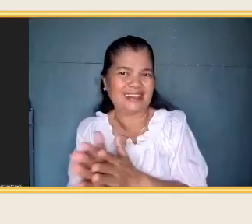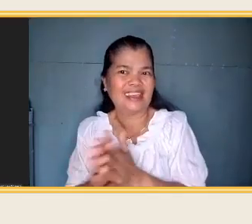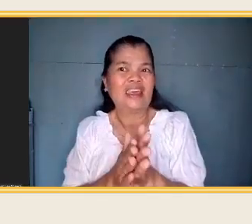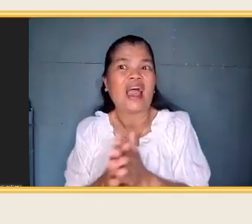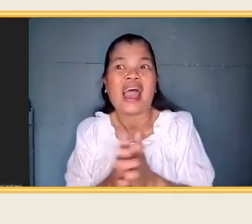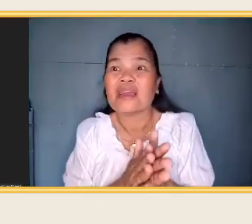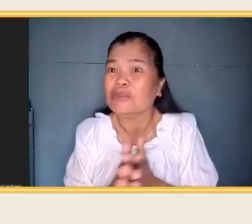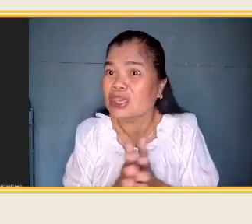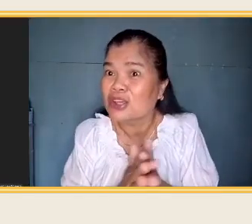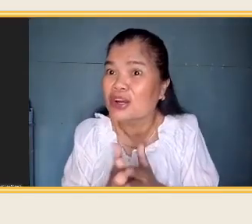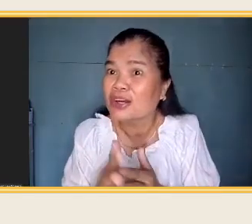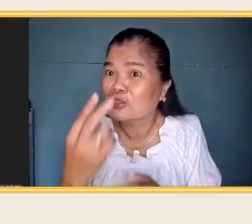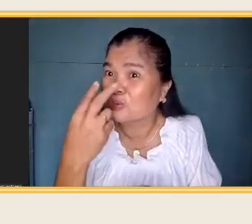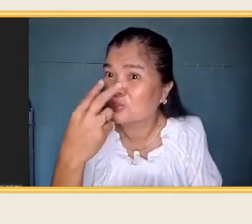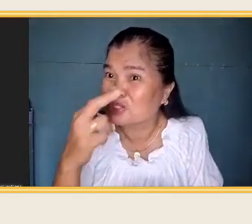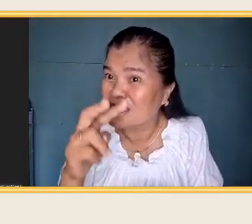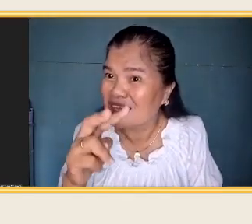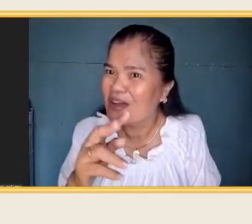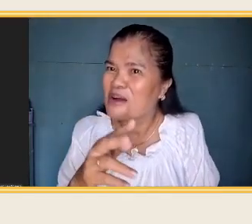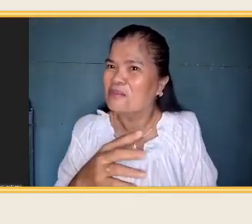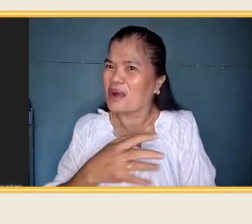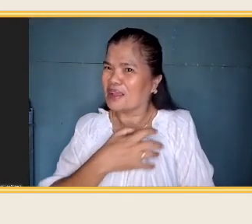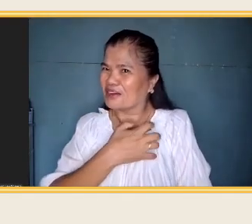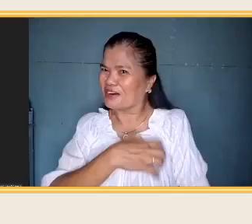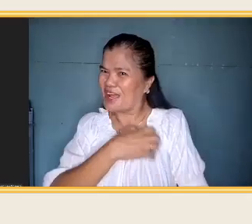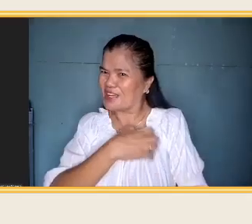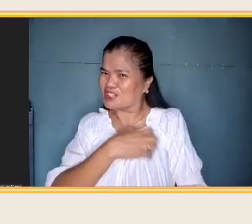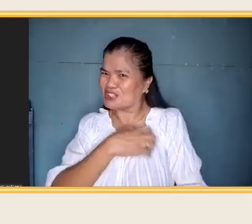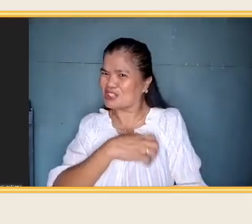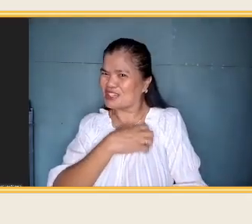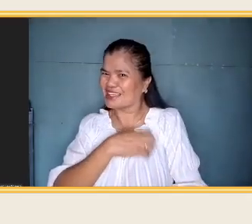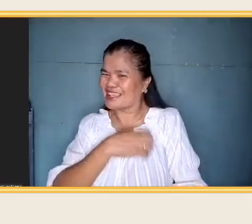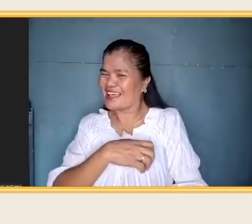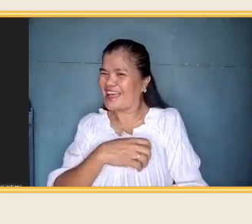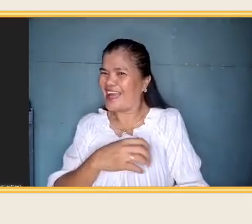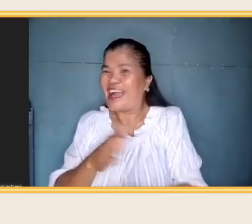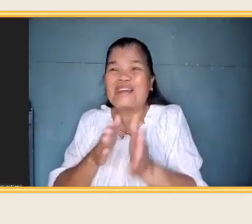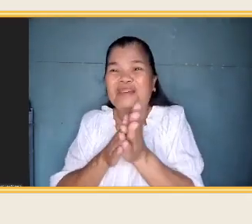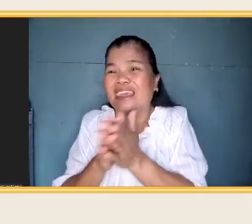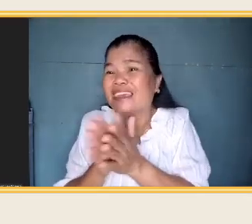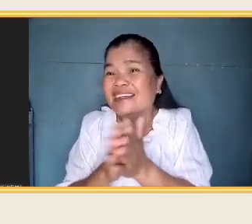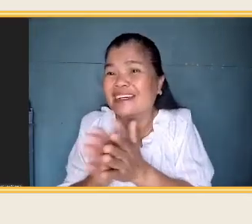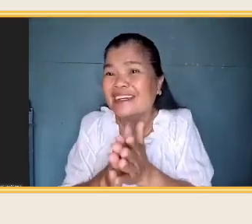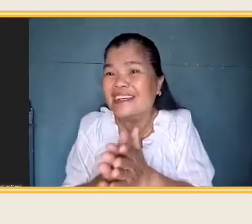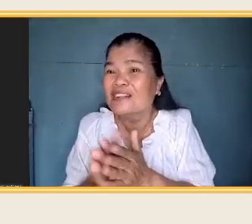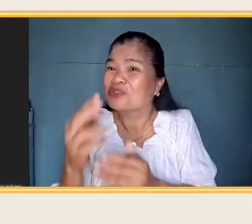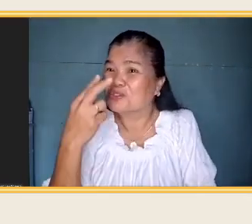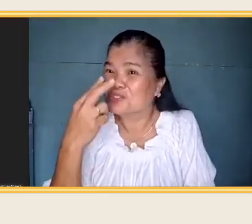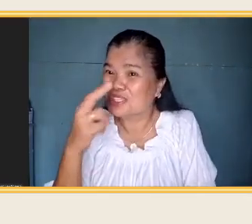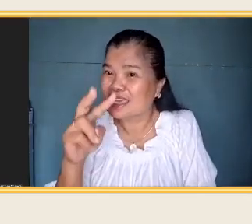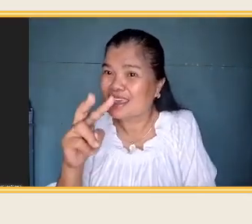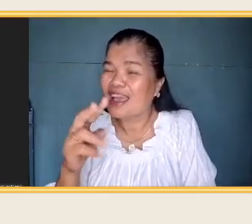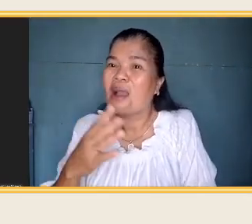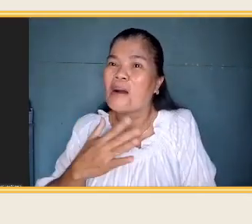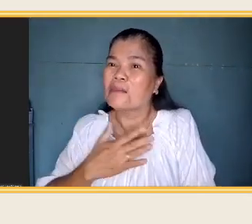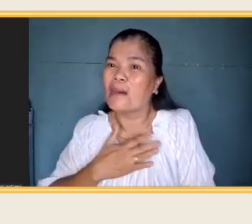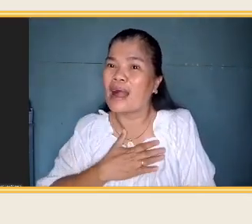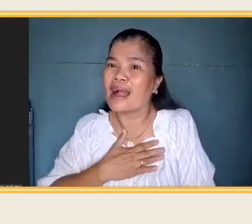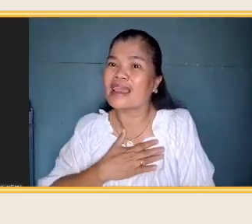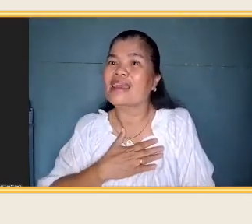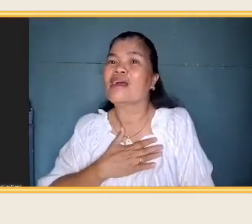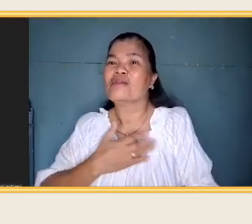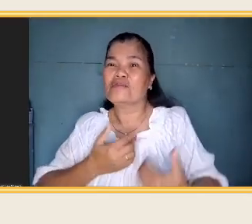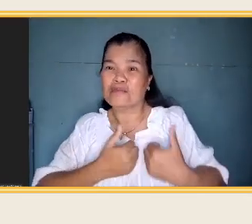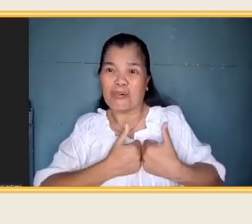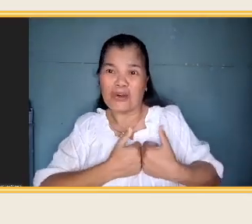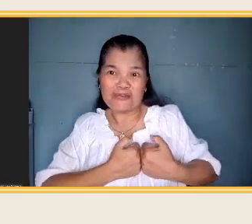excited. I'm eager to see my crush. I'm eager to see